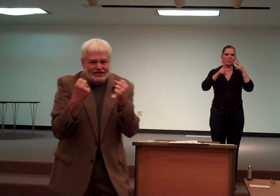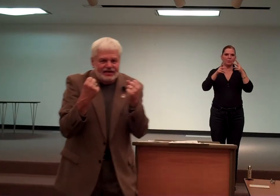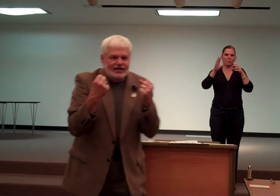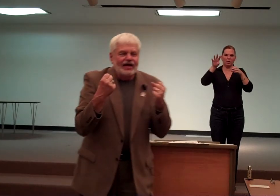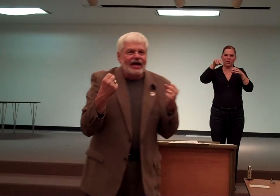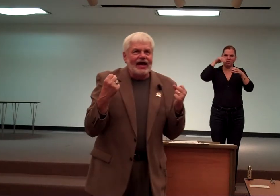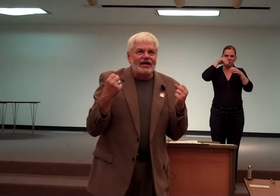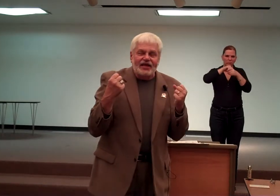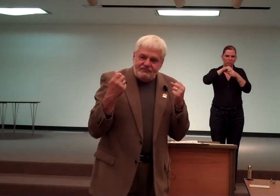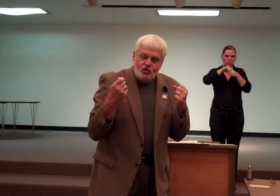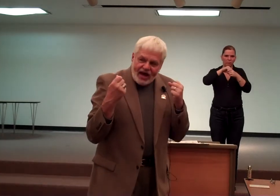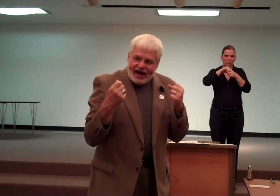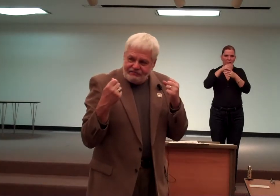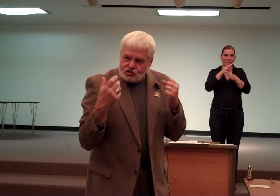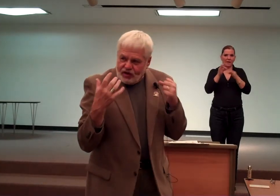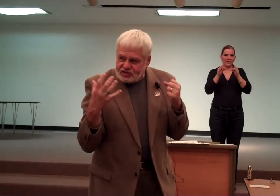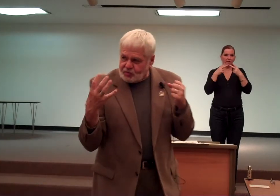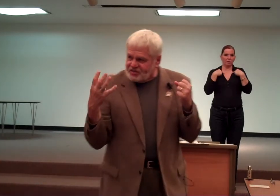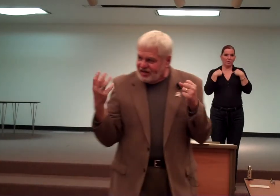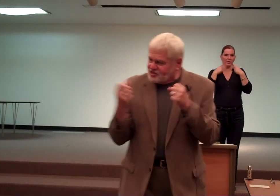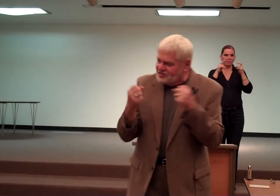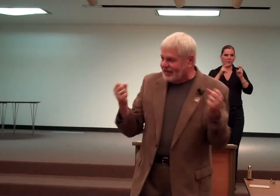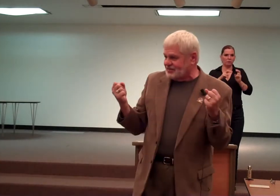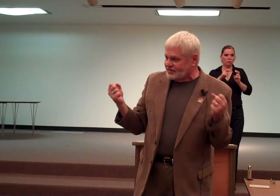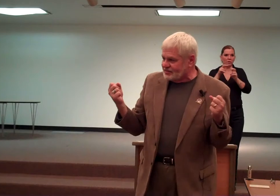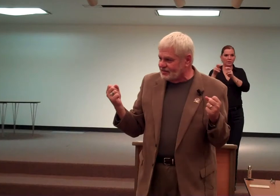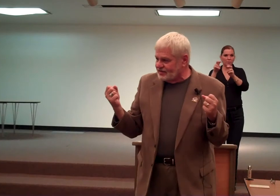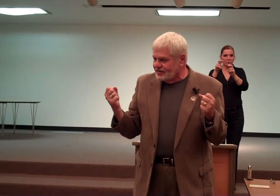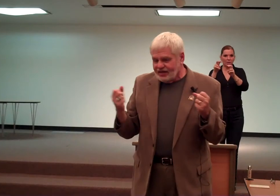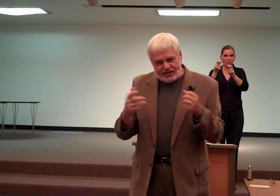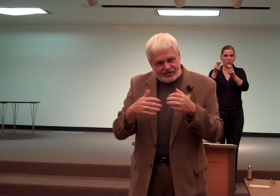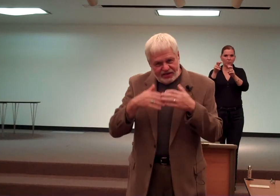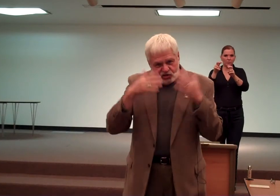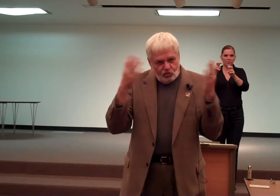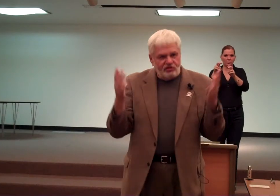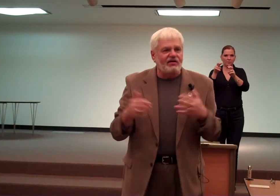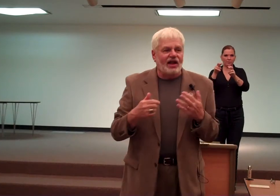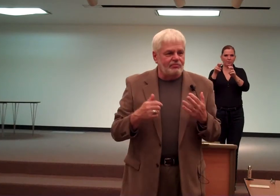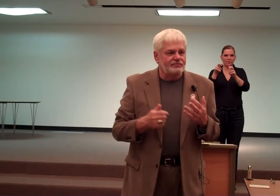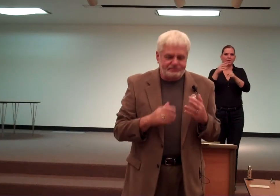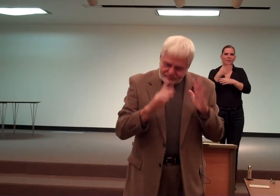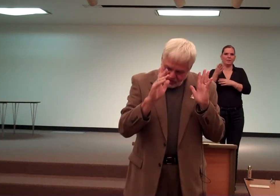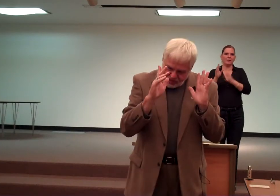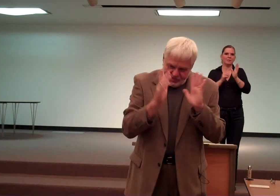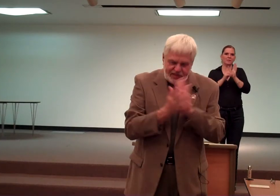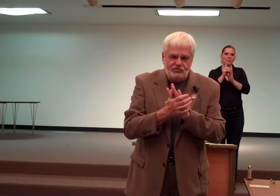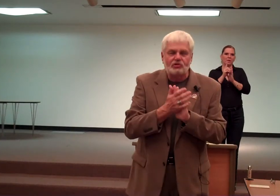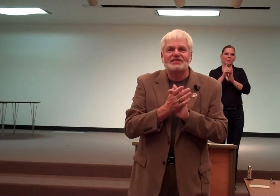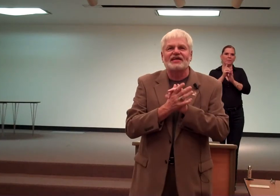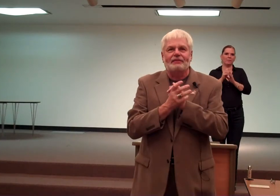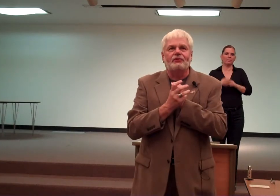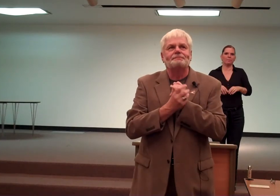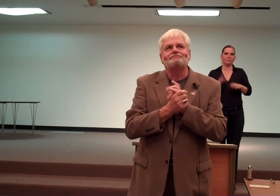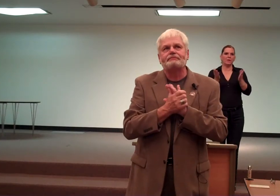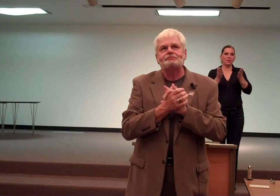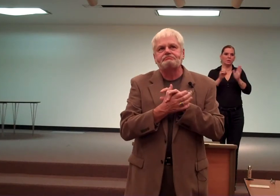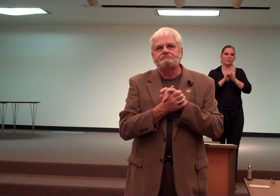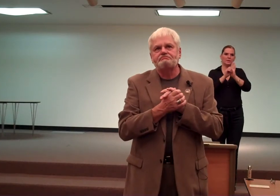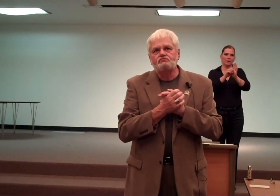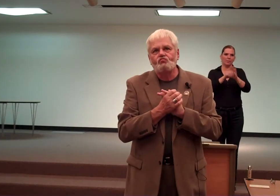in. And if you have the transportation nexus, then things will develop. And let me give you an